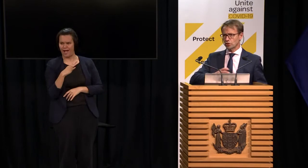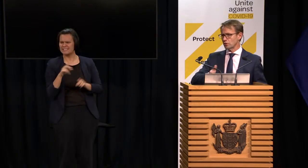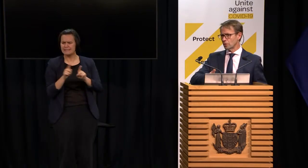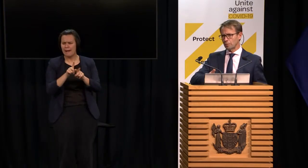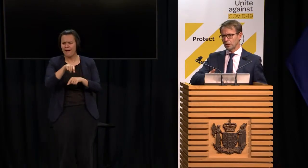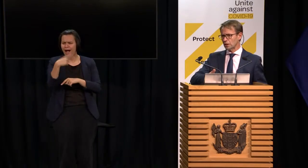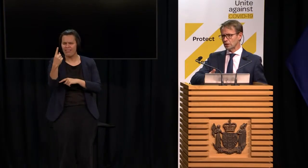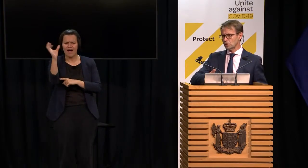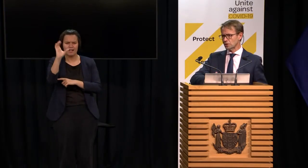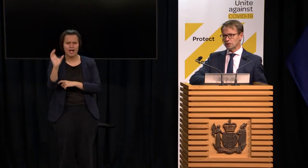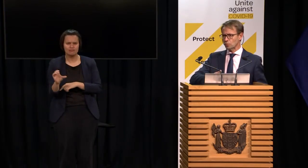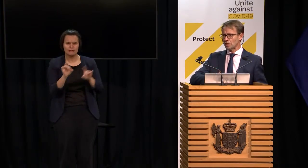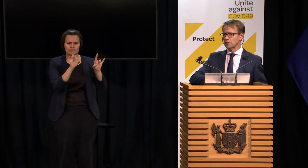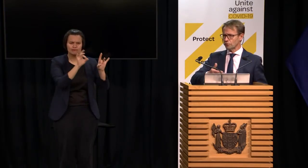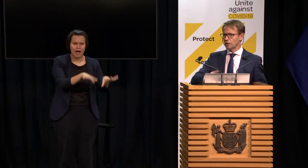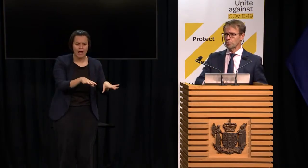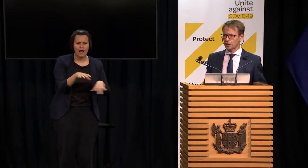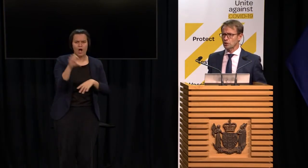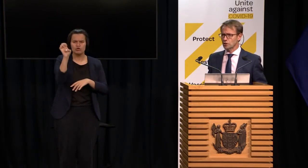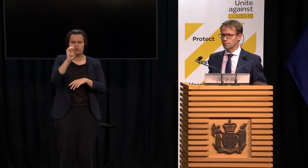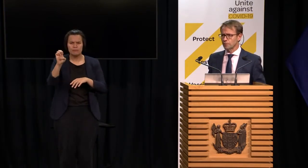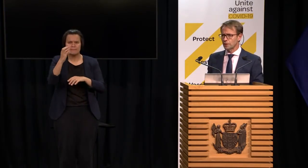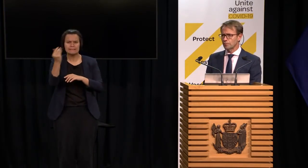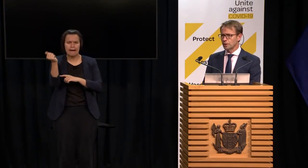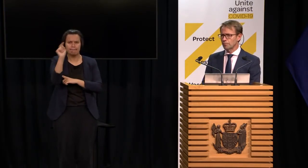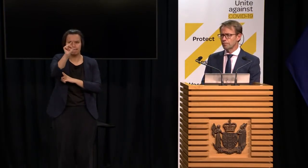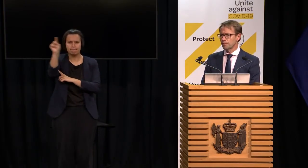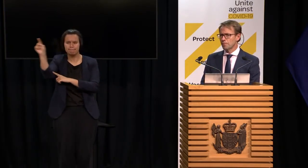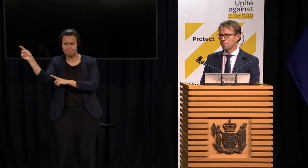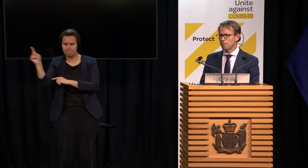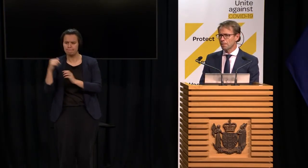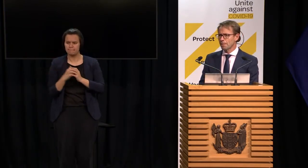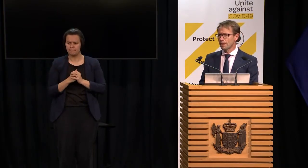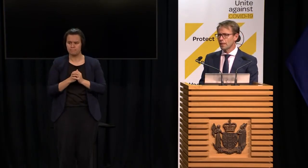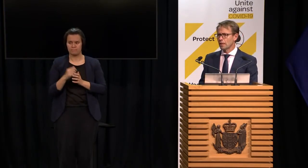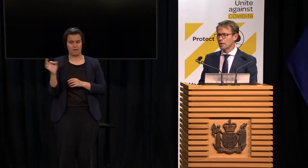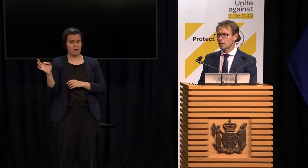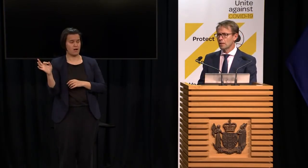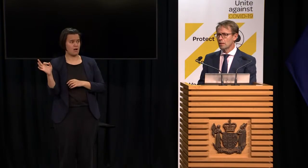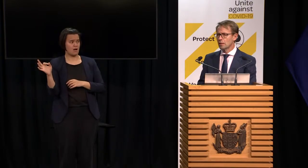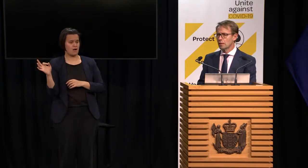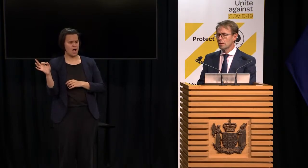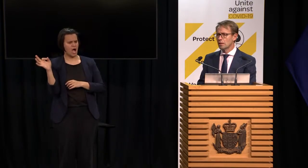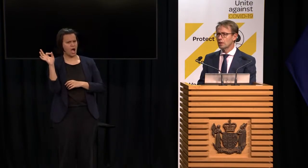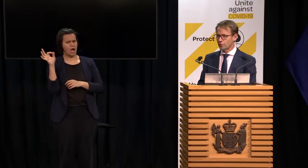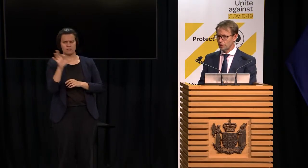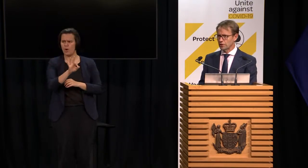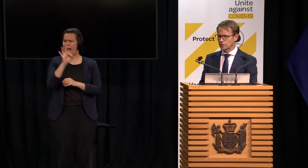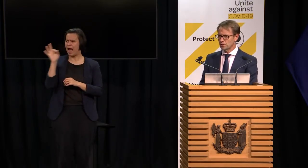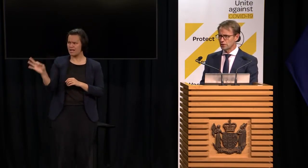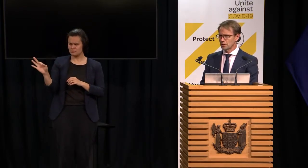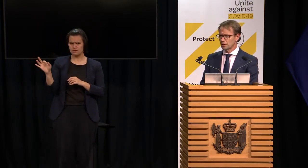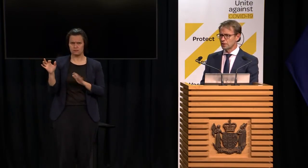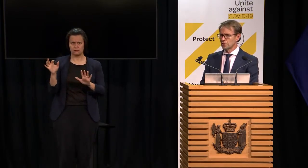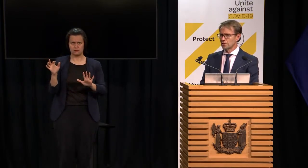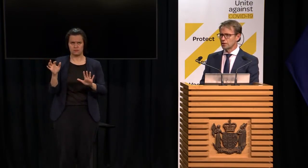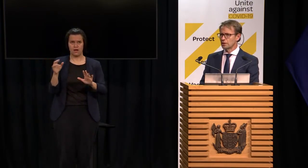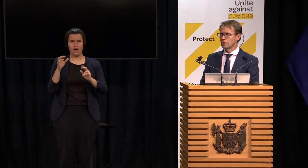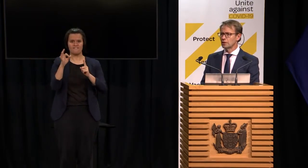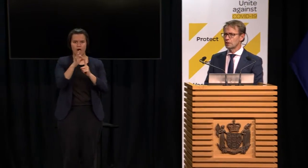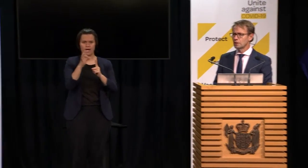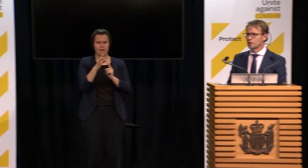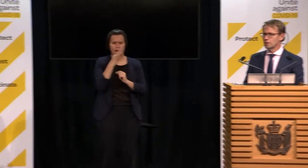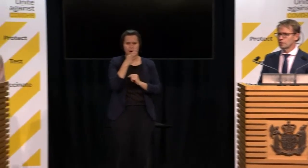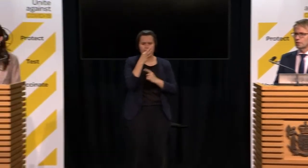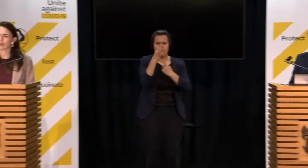Australia, also European agencies are waiting for an application. Yeah. But Pfizer makes the application to MedSafe. Correct. And then when you're saying